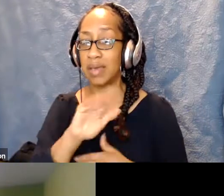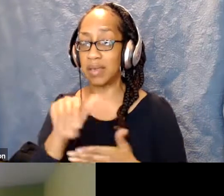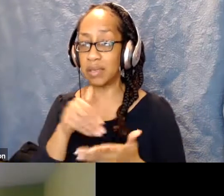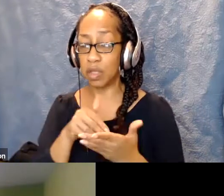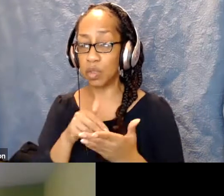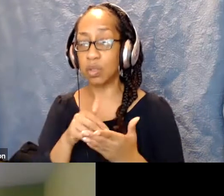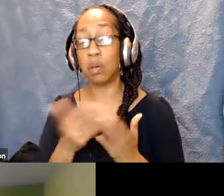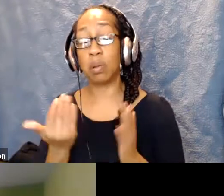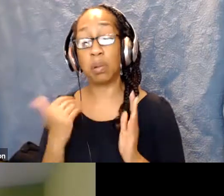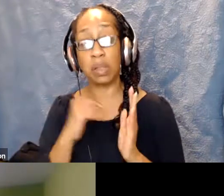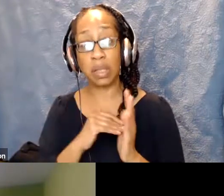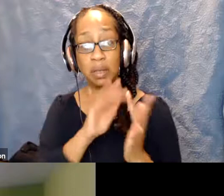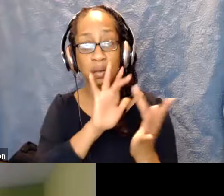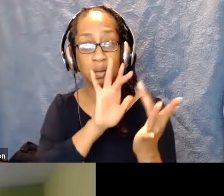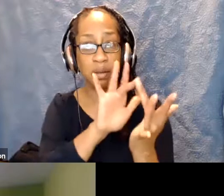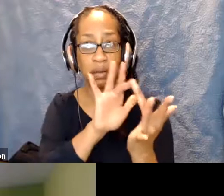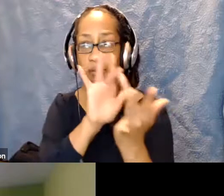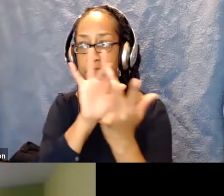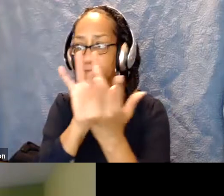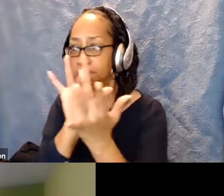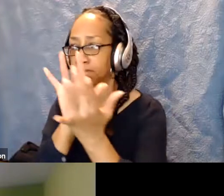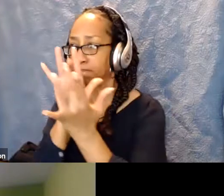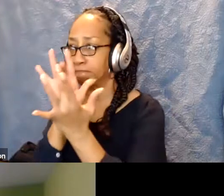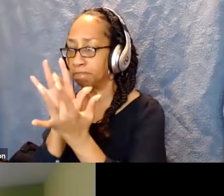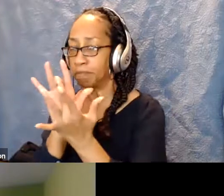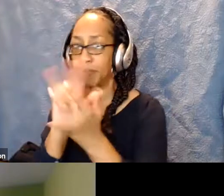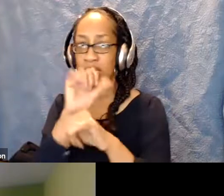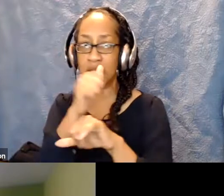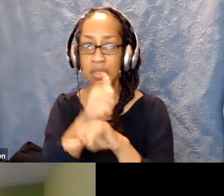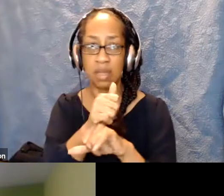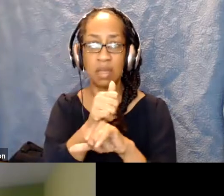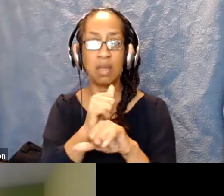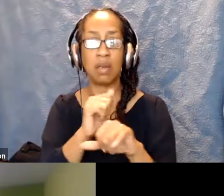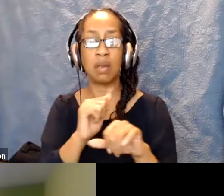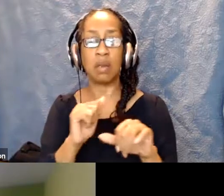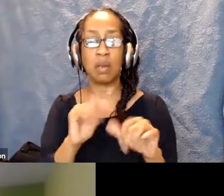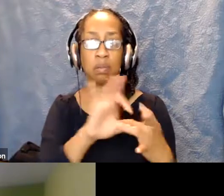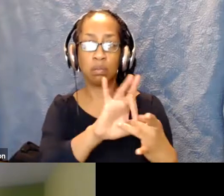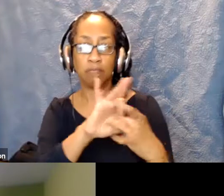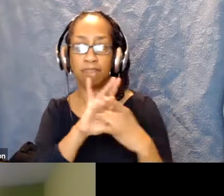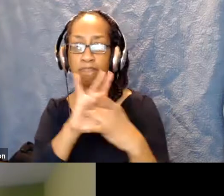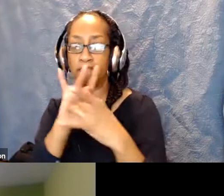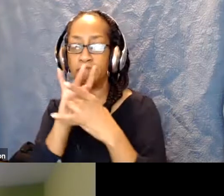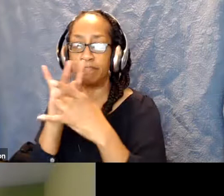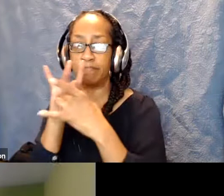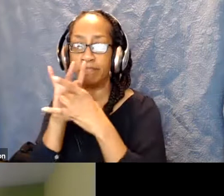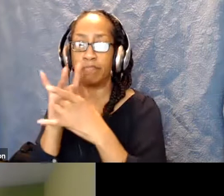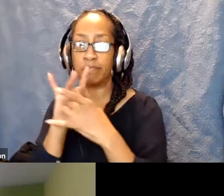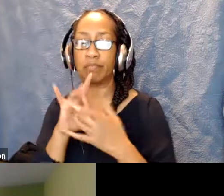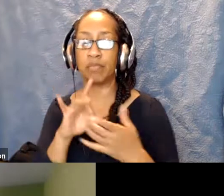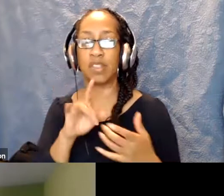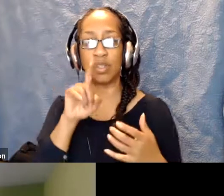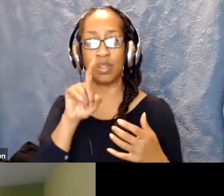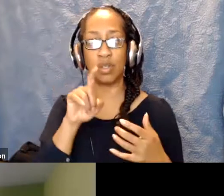think reaching out, fostering that collaborative work, again, has to be around something. It can't just be a conversation. Those are